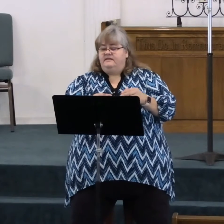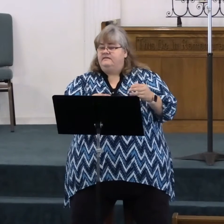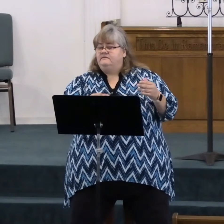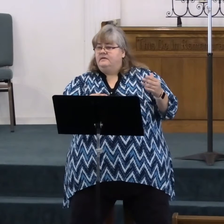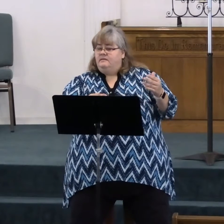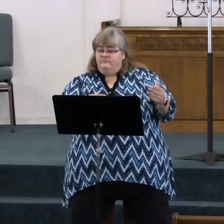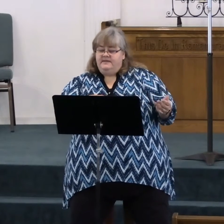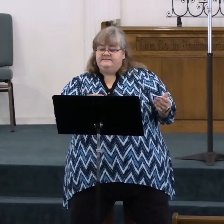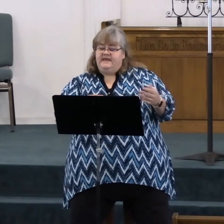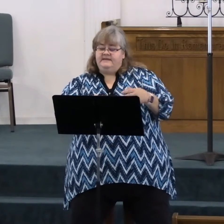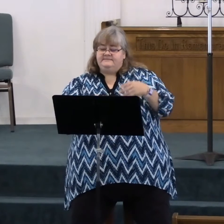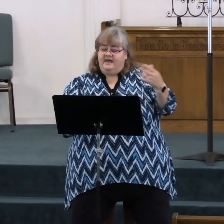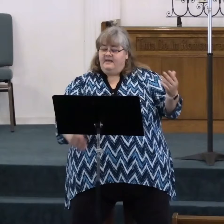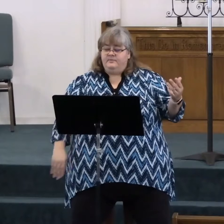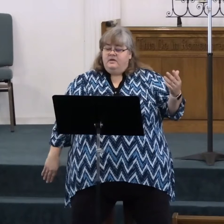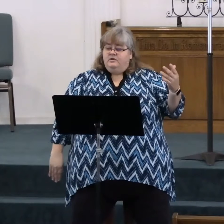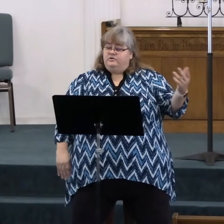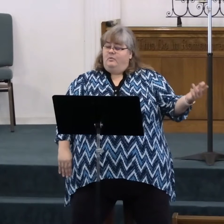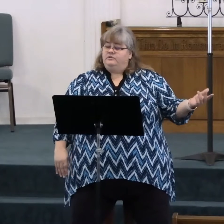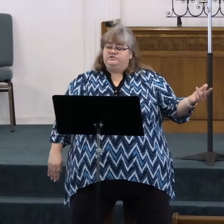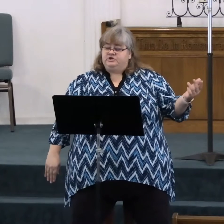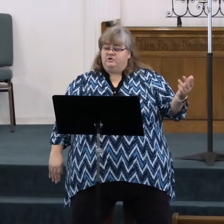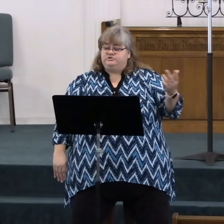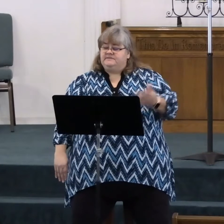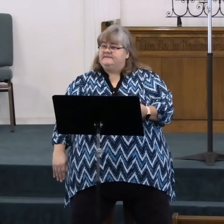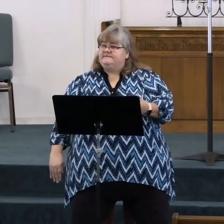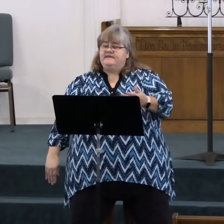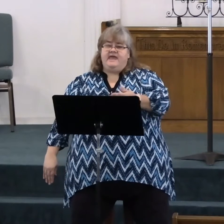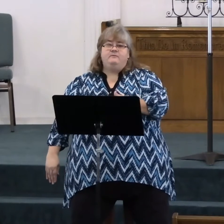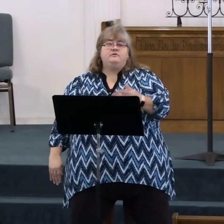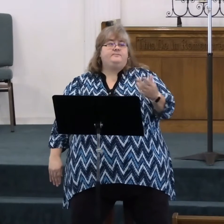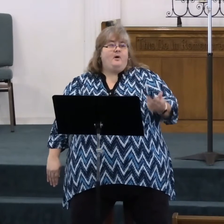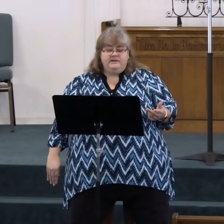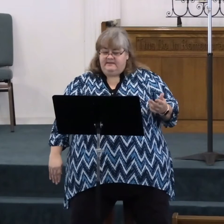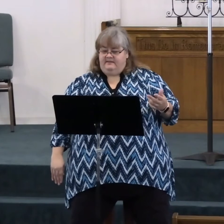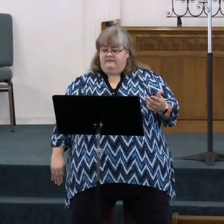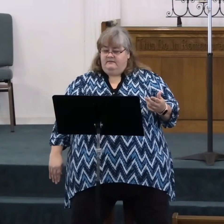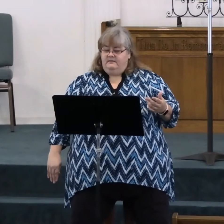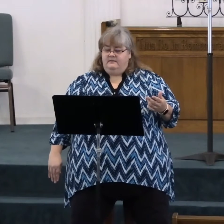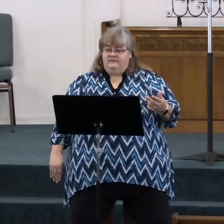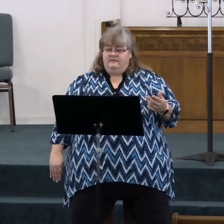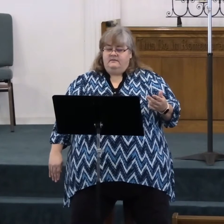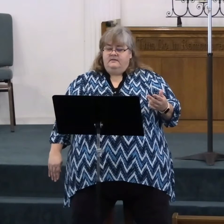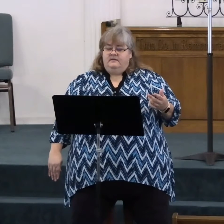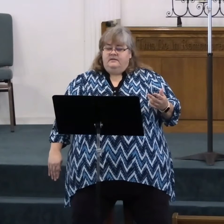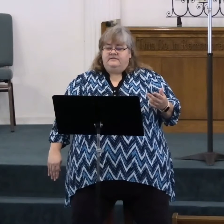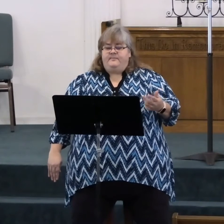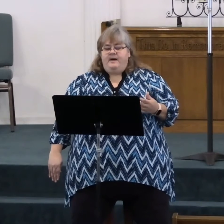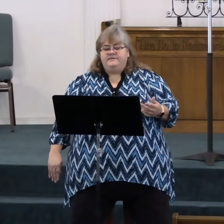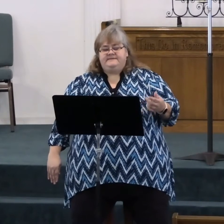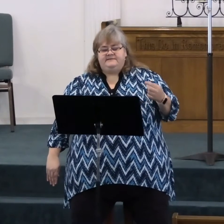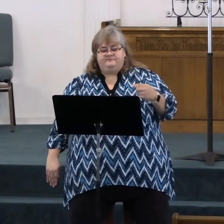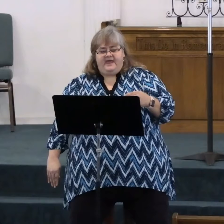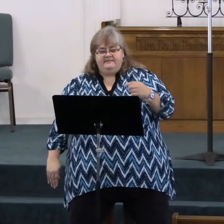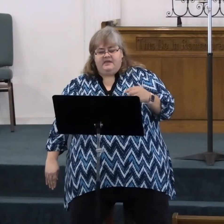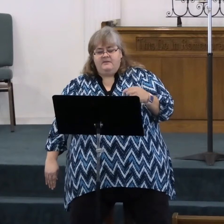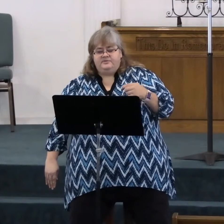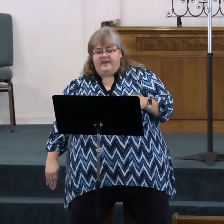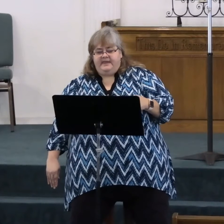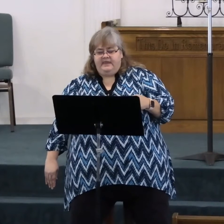studying, meditating, time going to church and listening and responding. The Bible says faith comes by